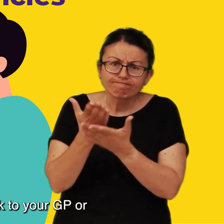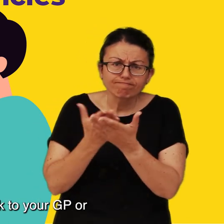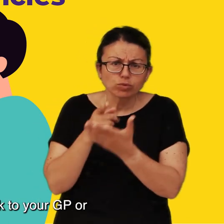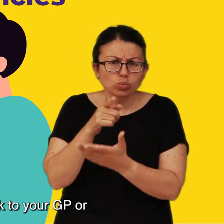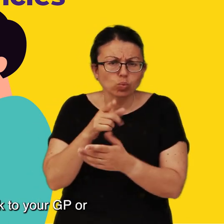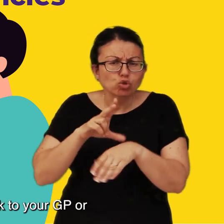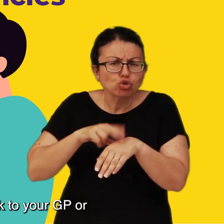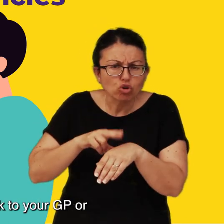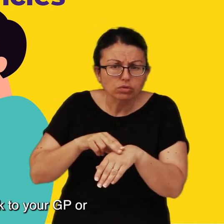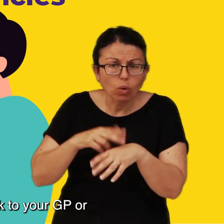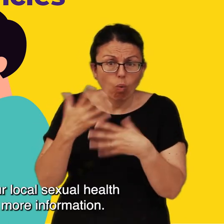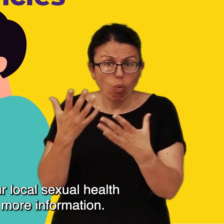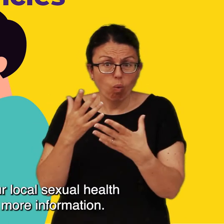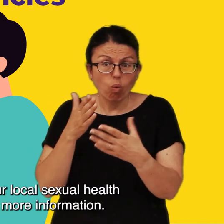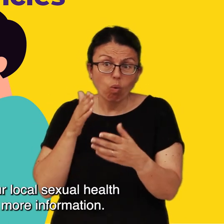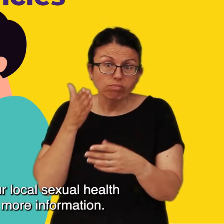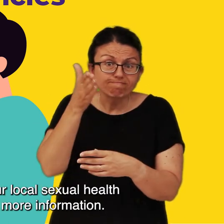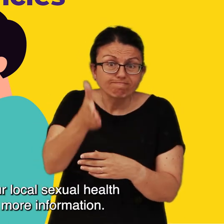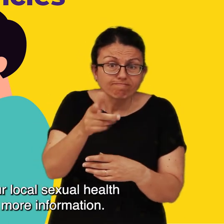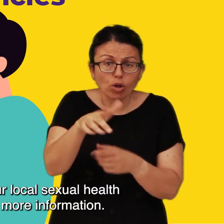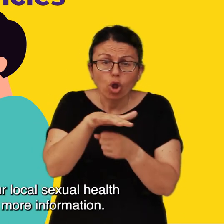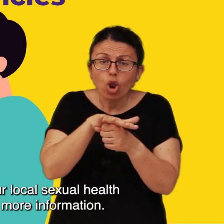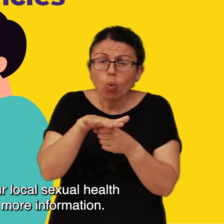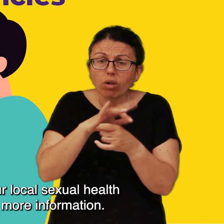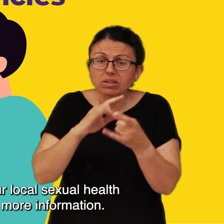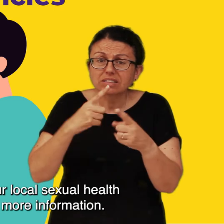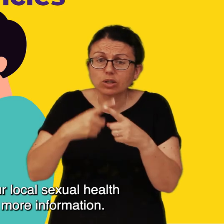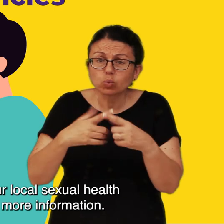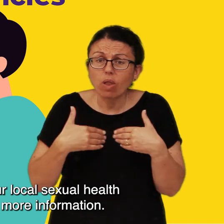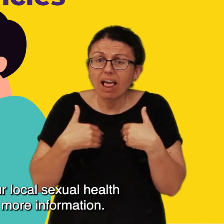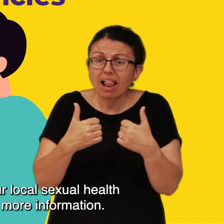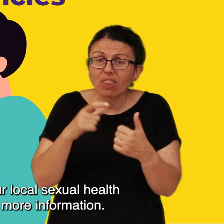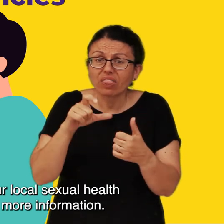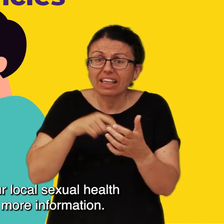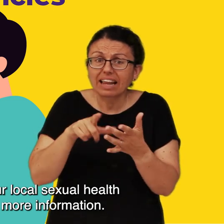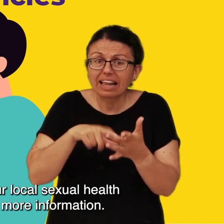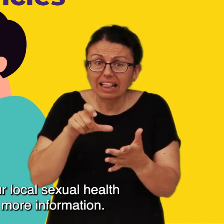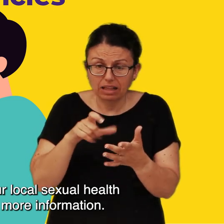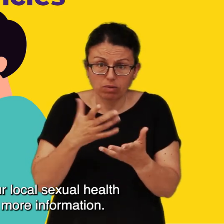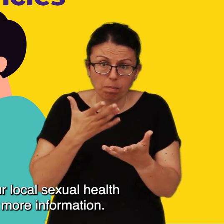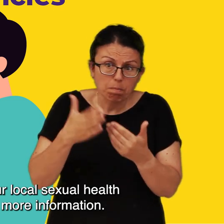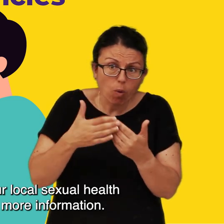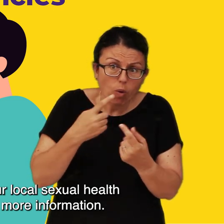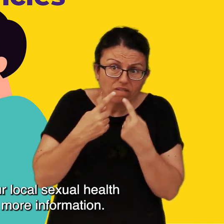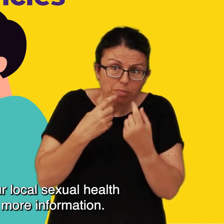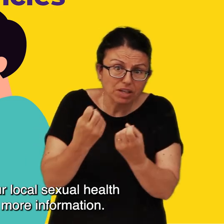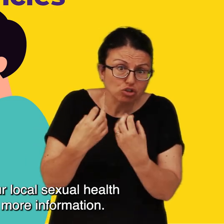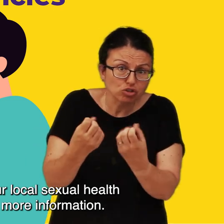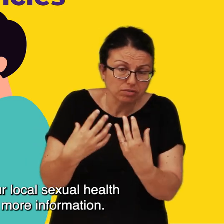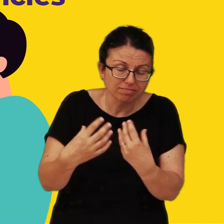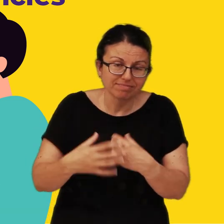Speak to your GP or contact your local sexual health clinic for more information.